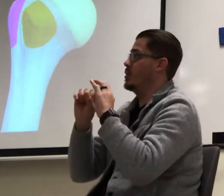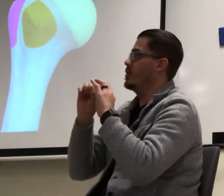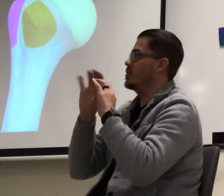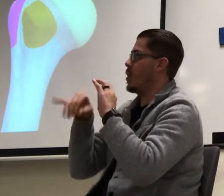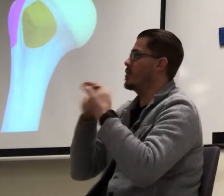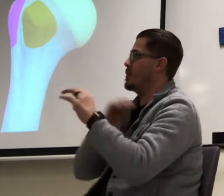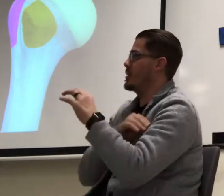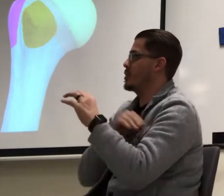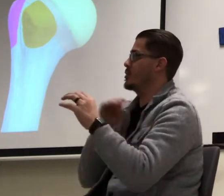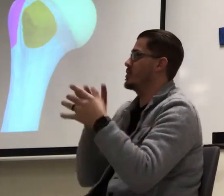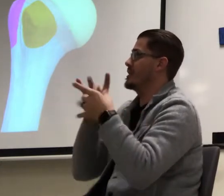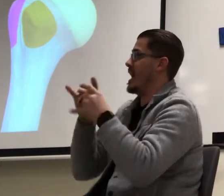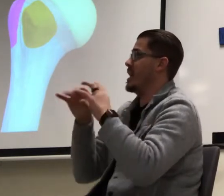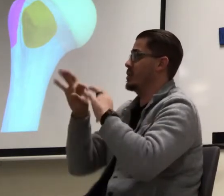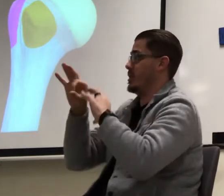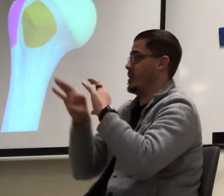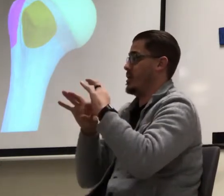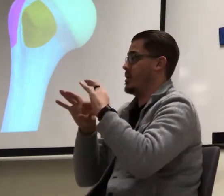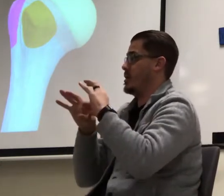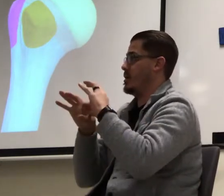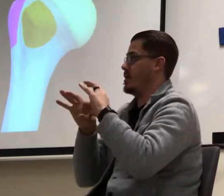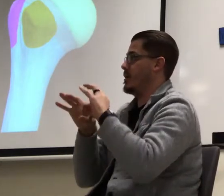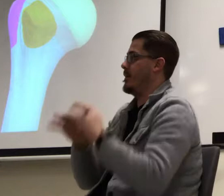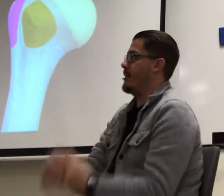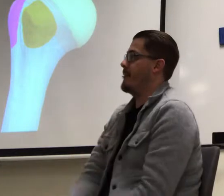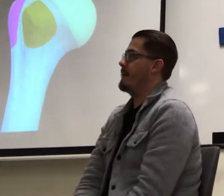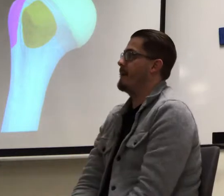infraspinatus, subscapula, those ones. So I'll just say as a note,